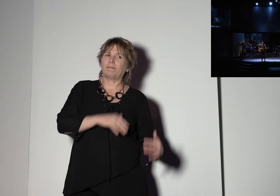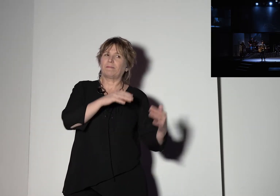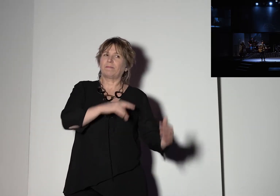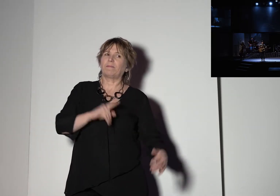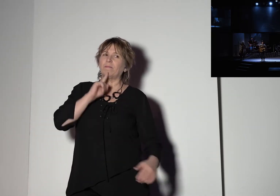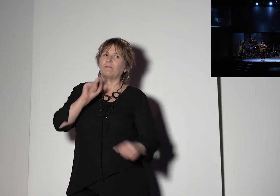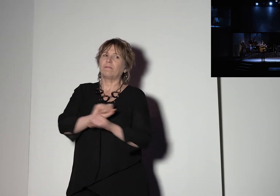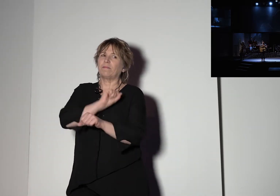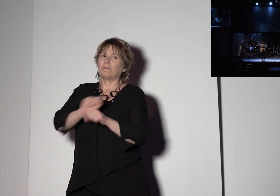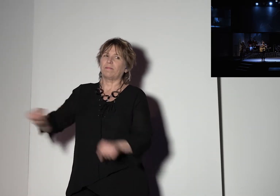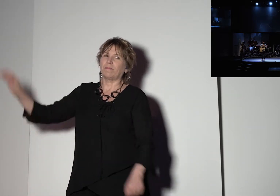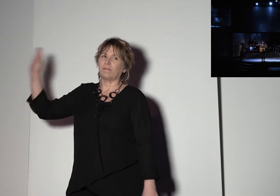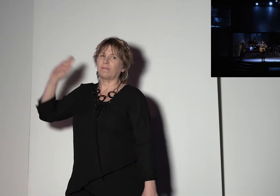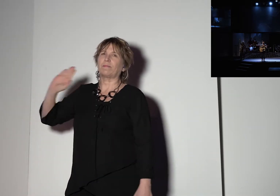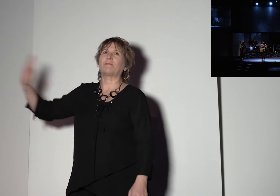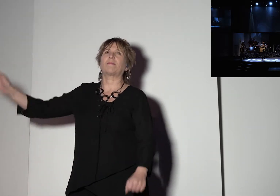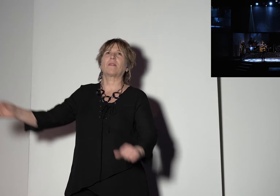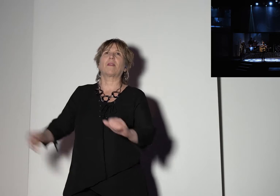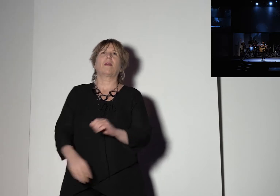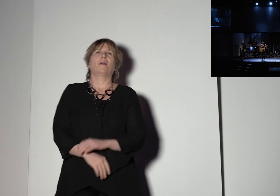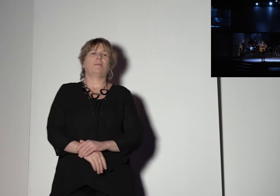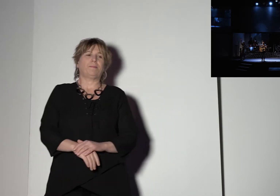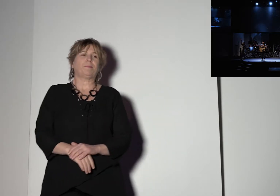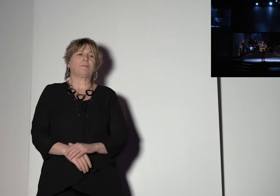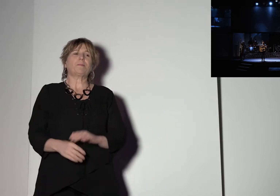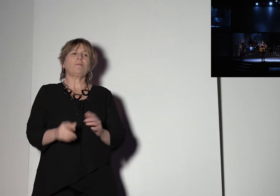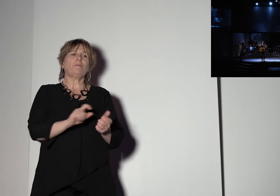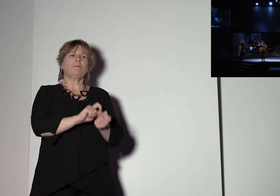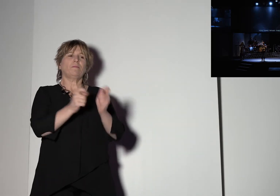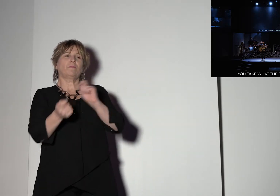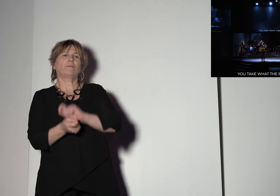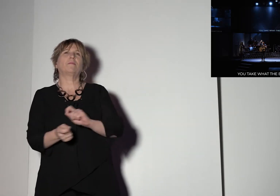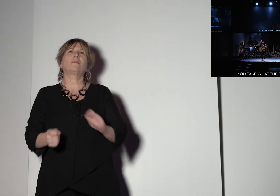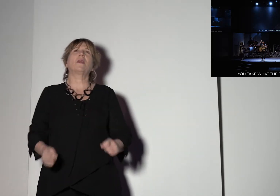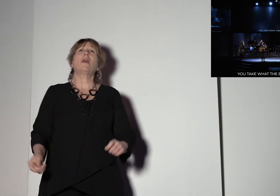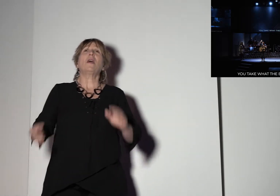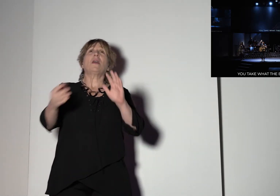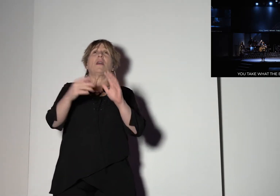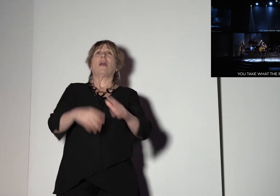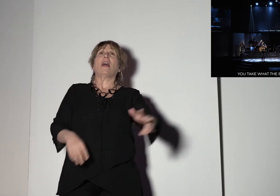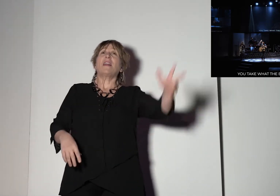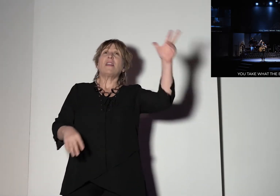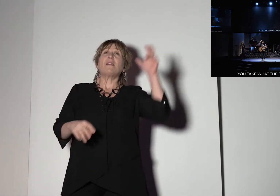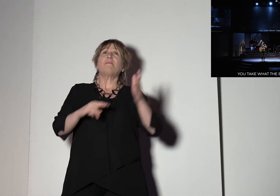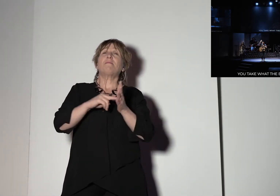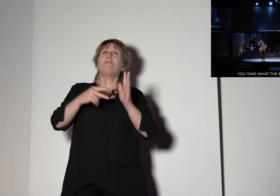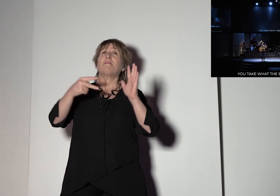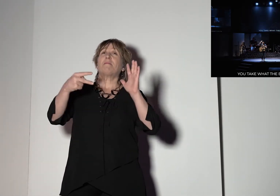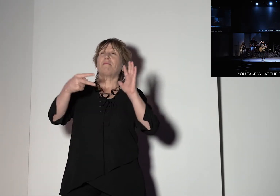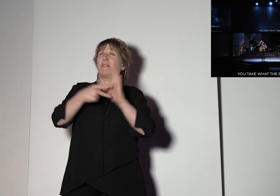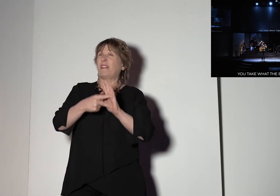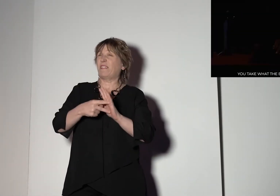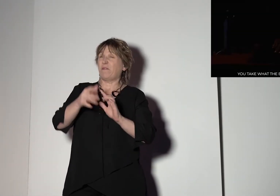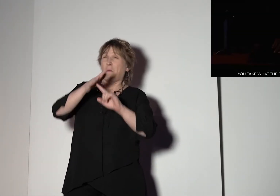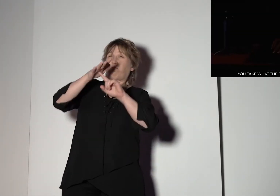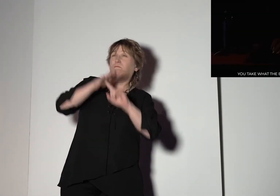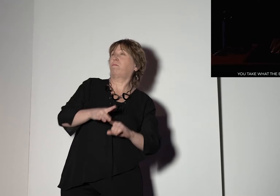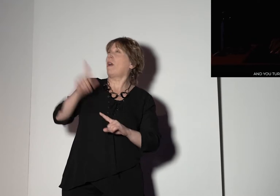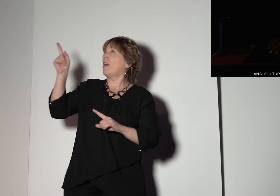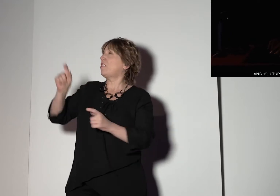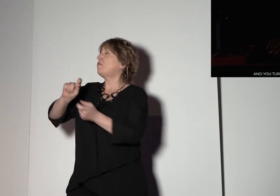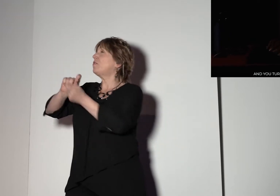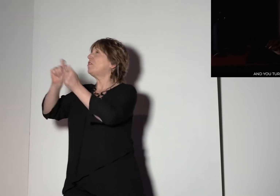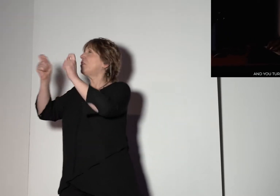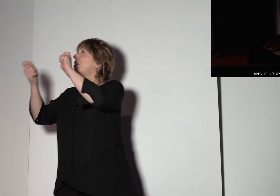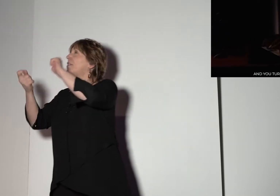Come on, he's turning things around for our good. Let's sing this together. You take what the enemy meant for evil,